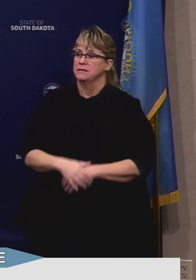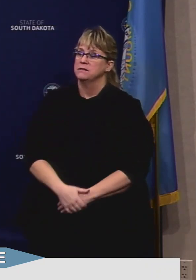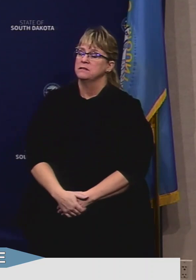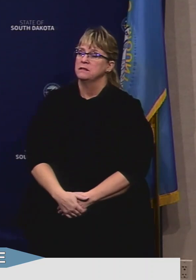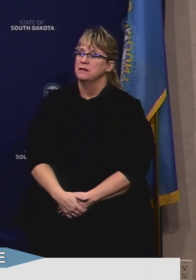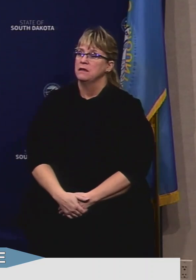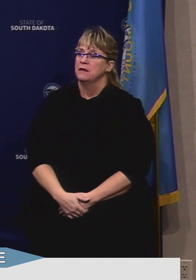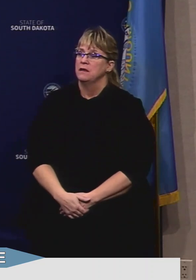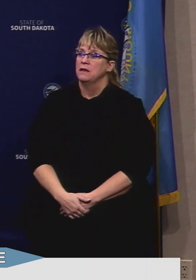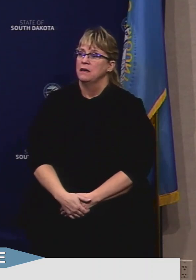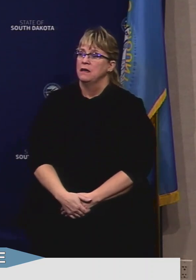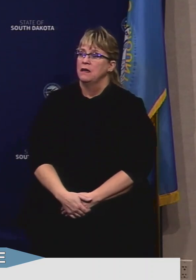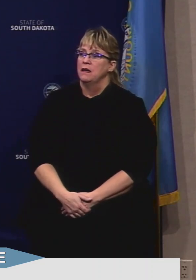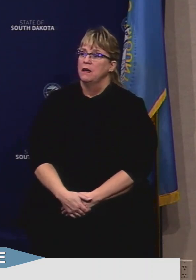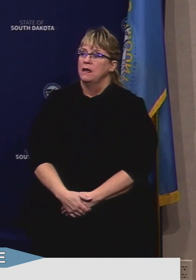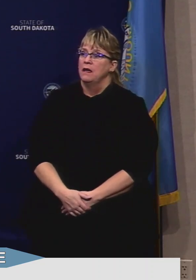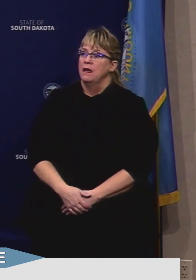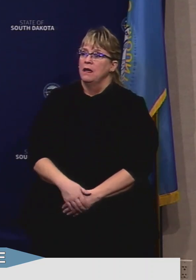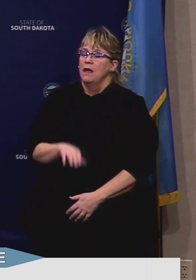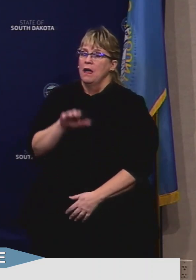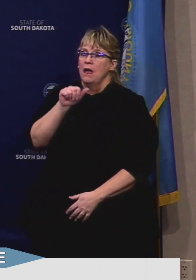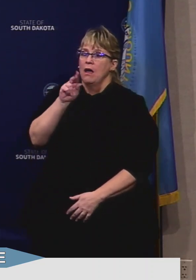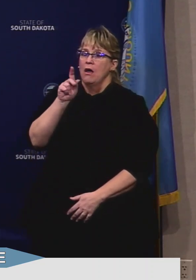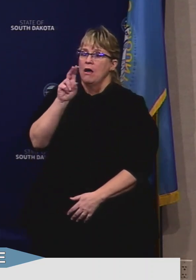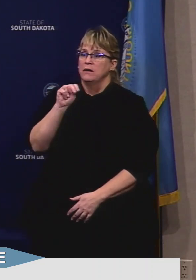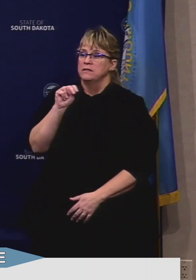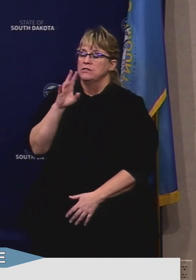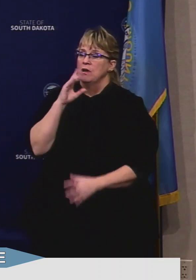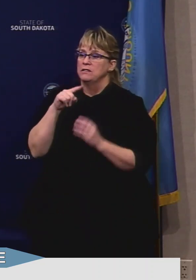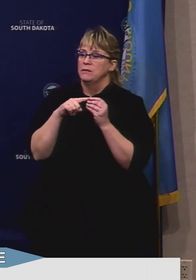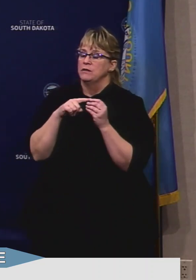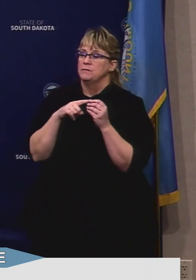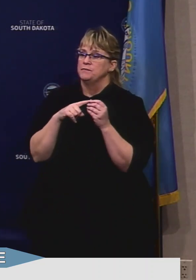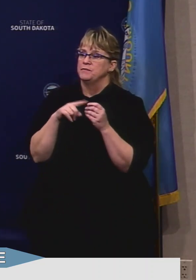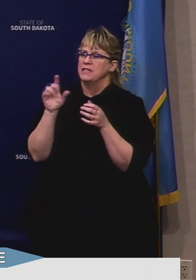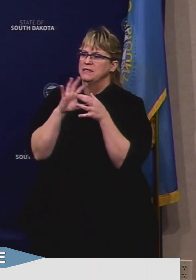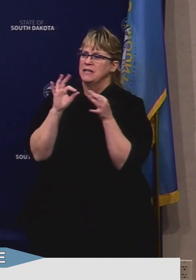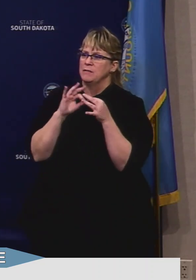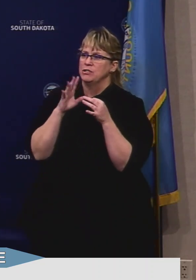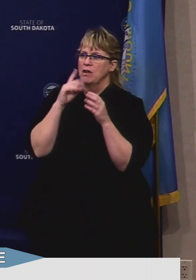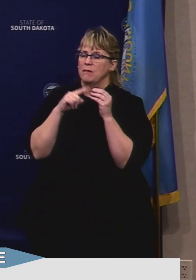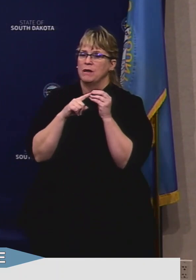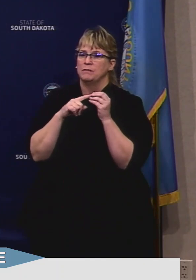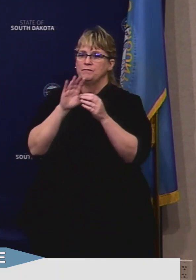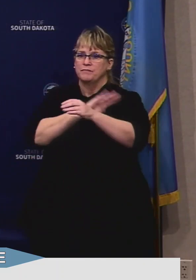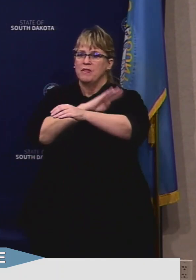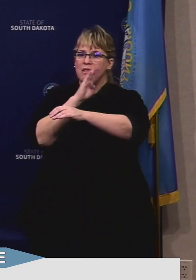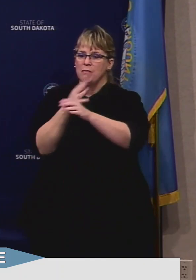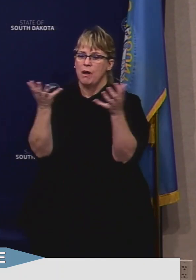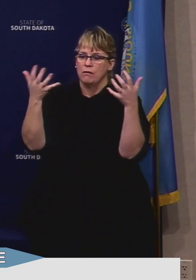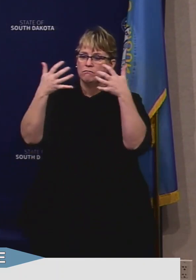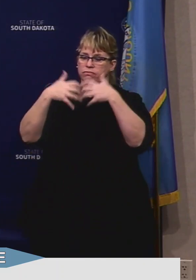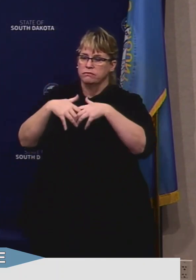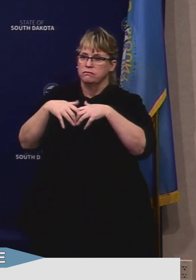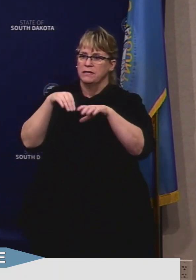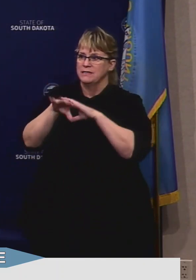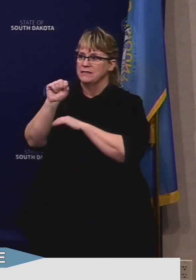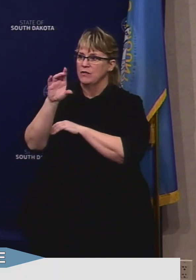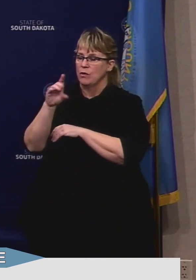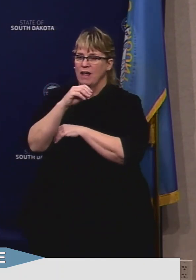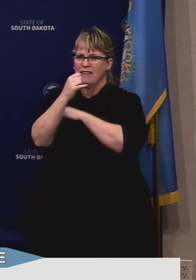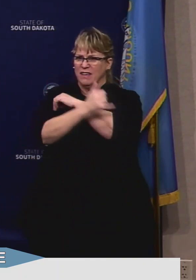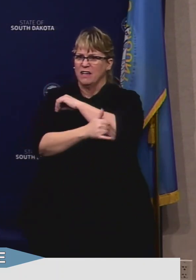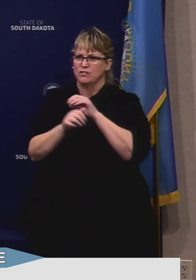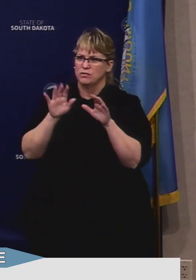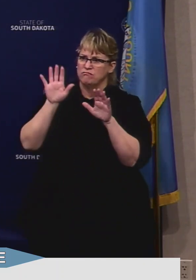Dakota News Now. You put out a statement earlier this week in regards to the power outages that were going on in South Dakota and across the country. I